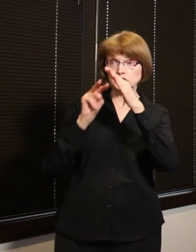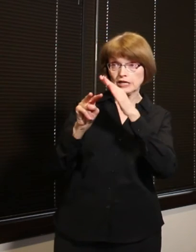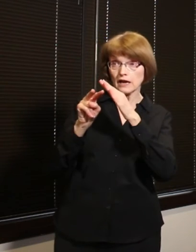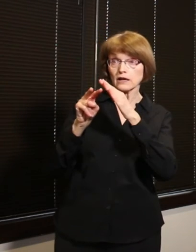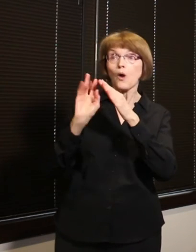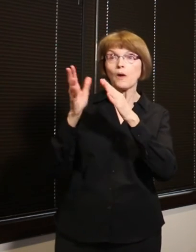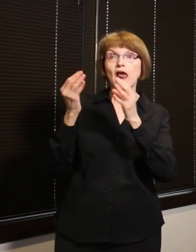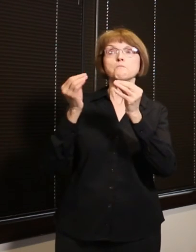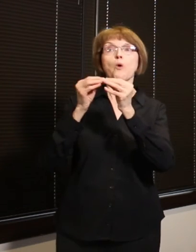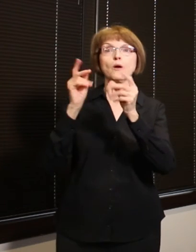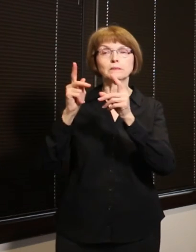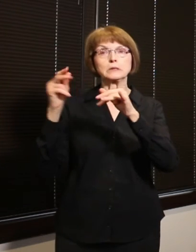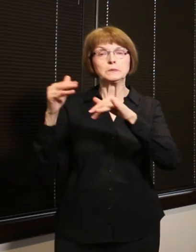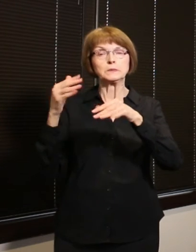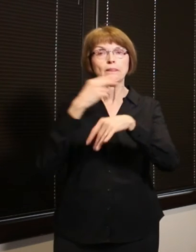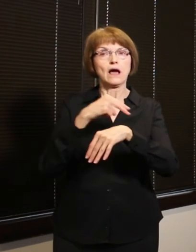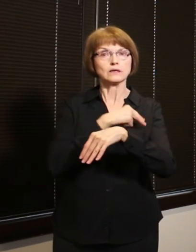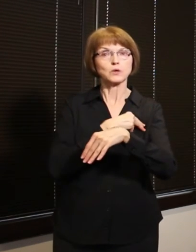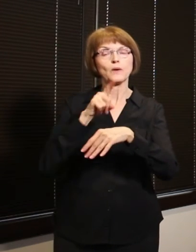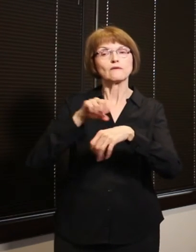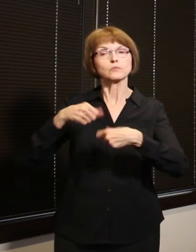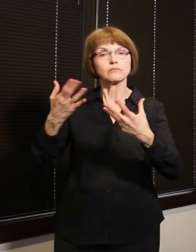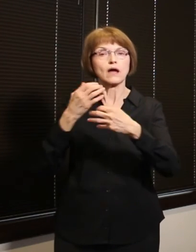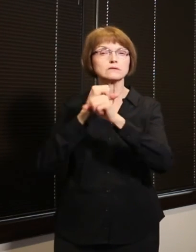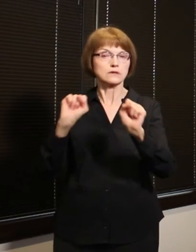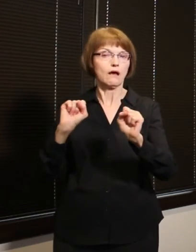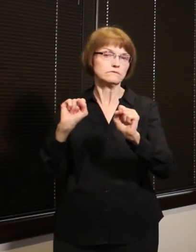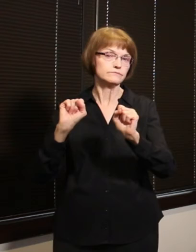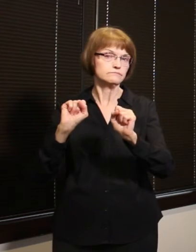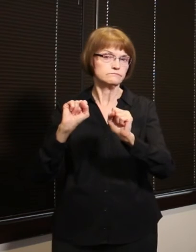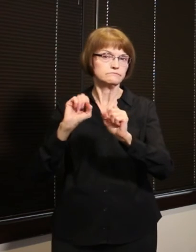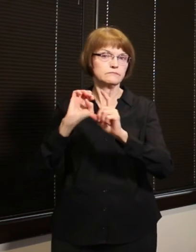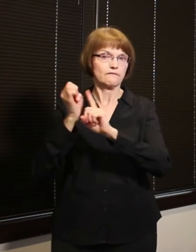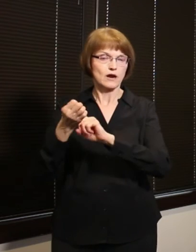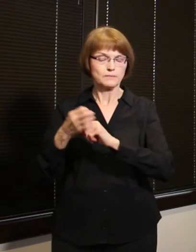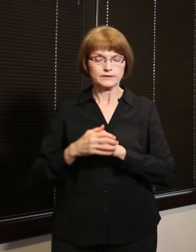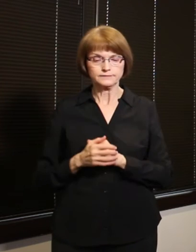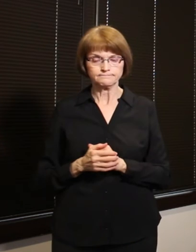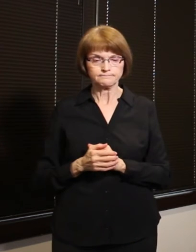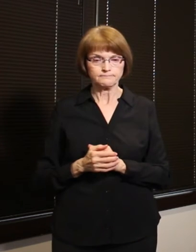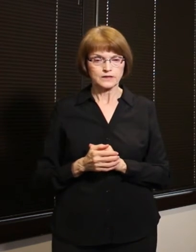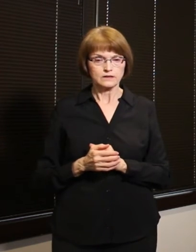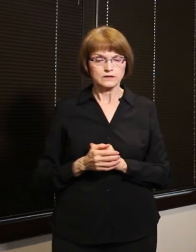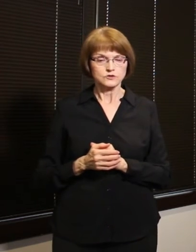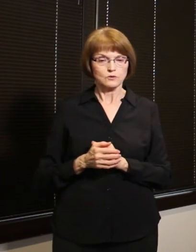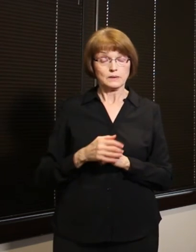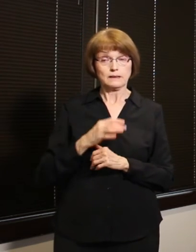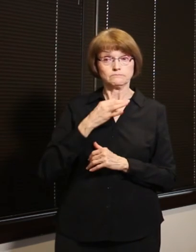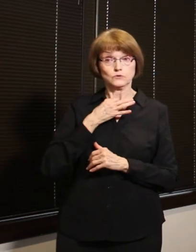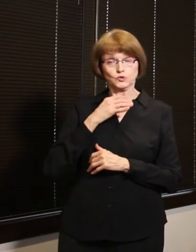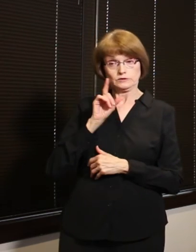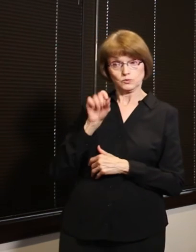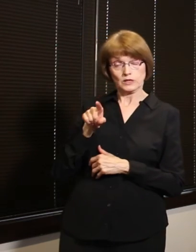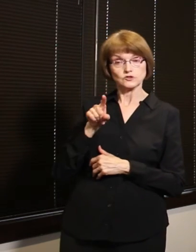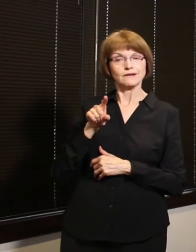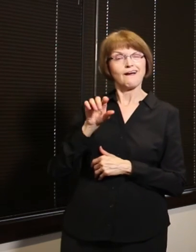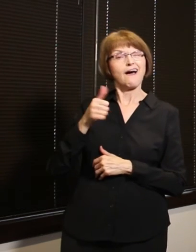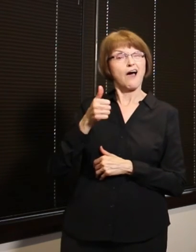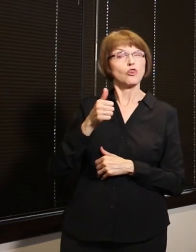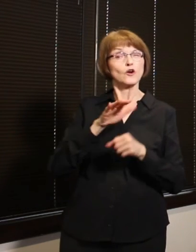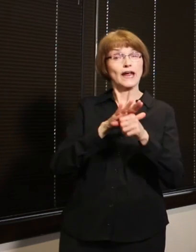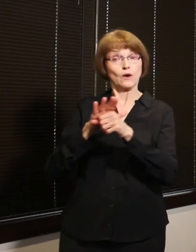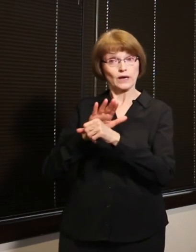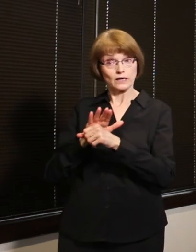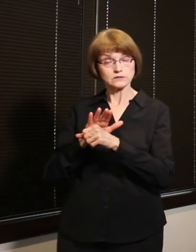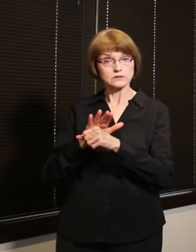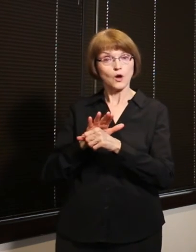safe environment. Have there been examples of second waves in other places? And if so, what